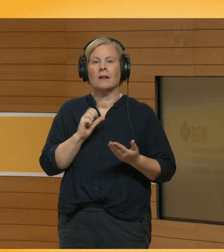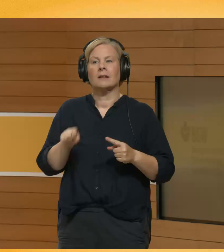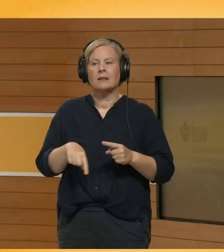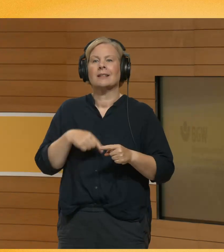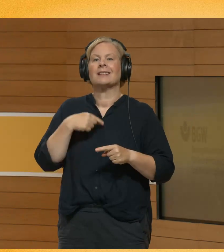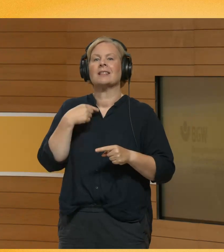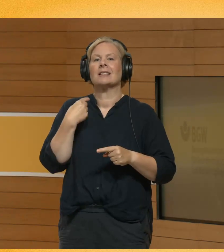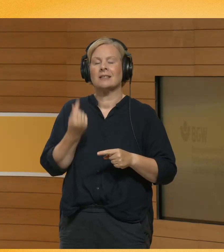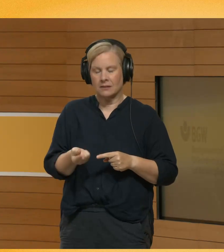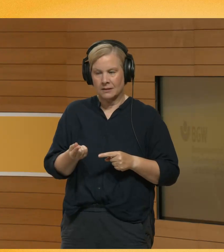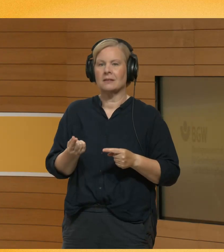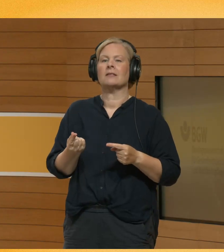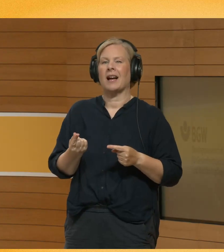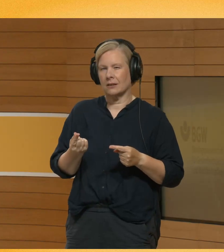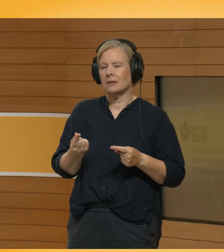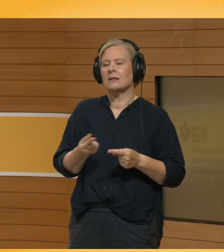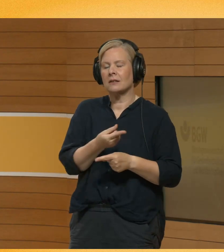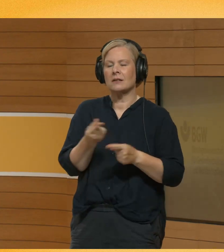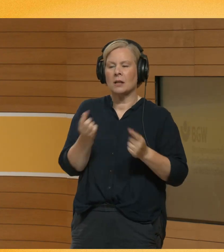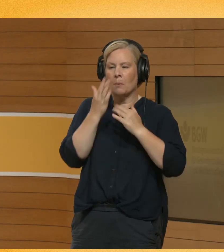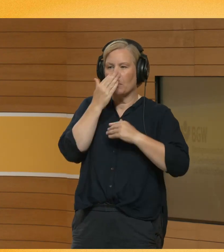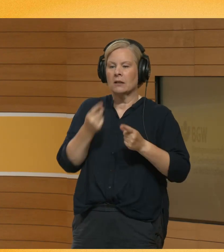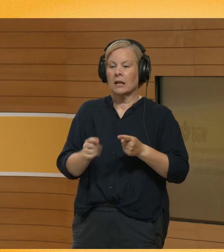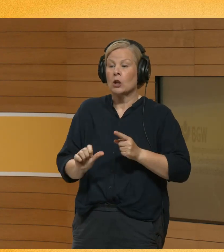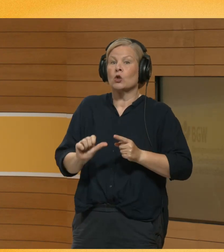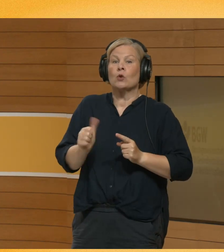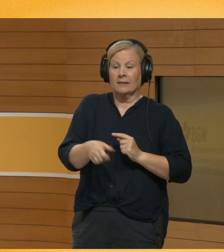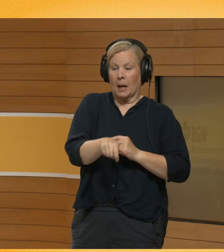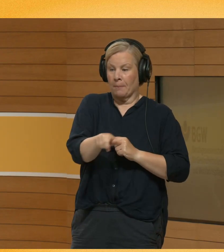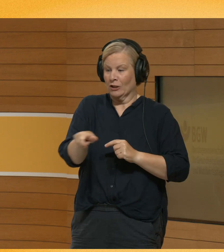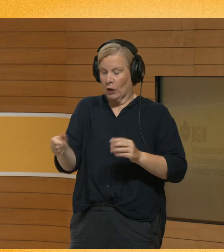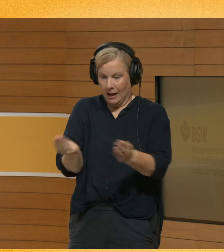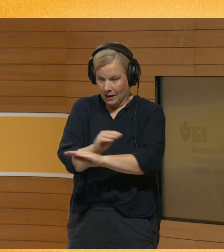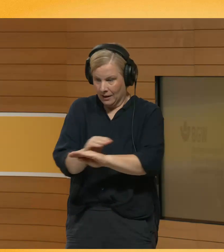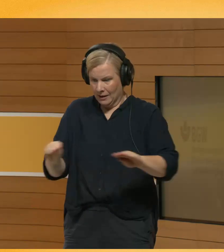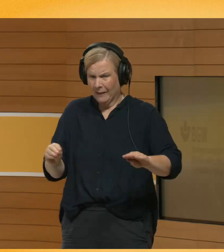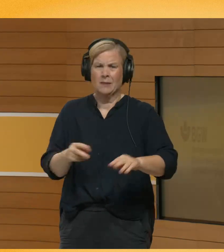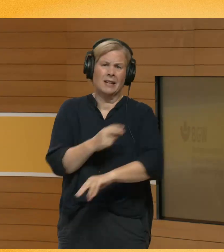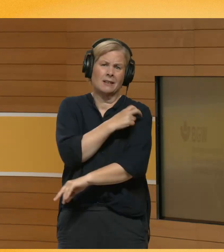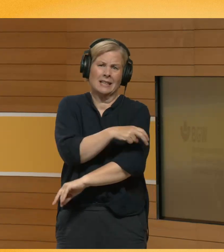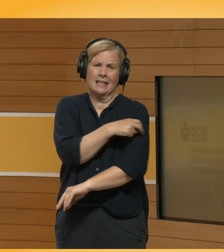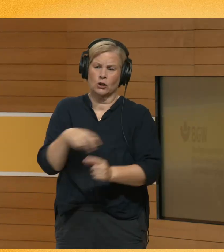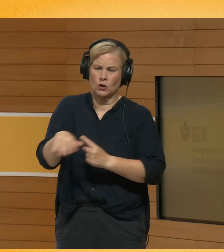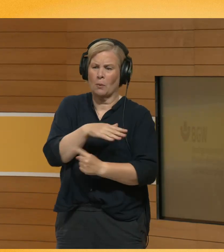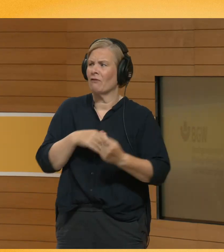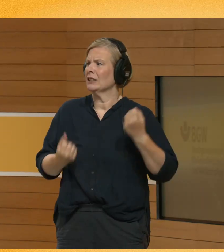to, even if you were interested in a topic, there was a talk on, or there was a discussion about something or a presentation, you weren't always in a position